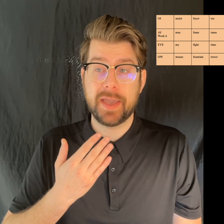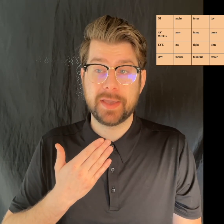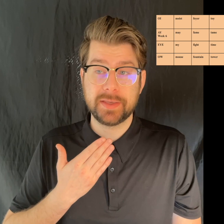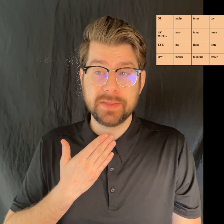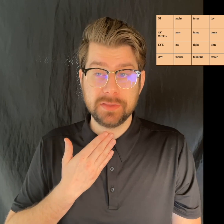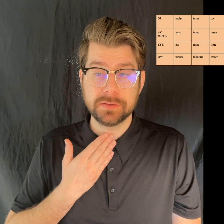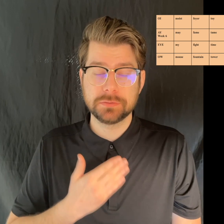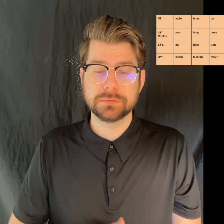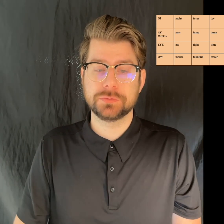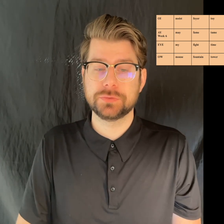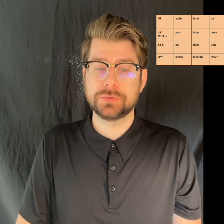hay,